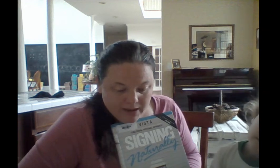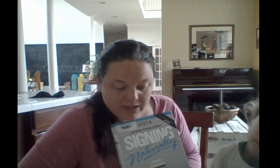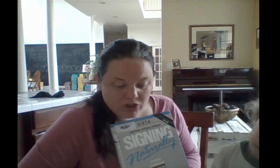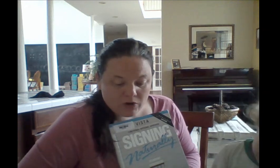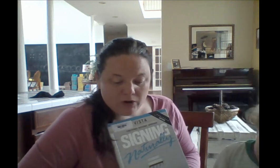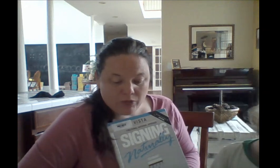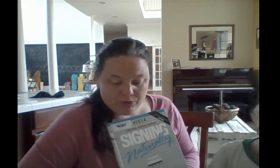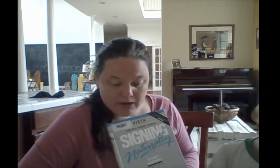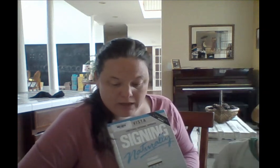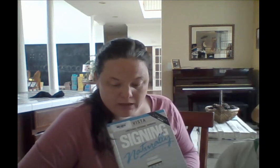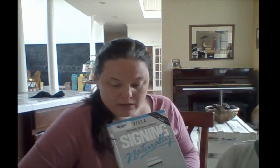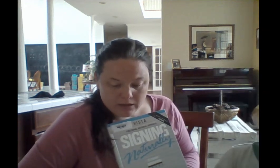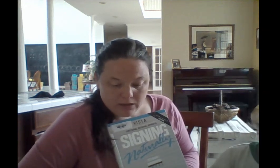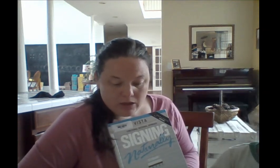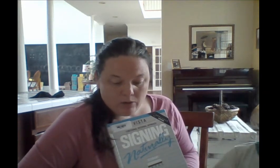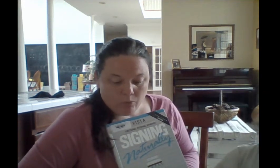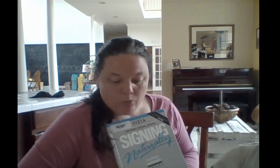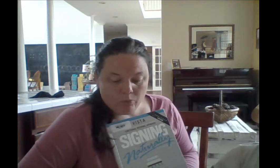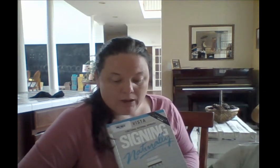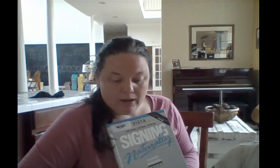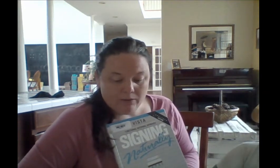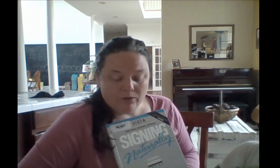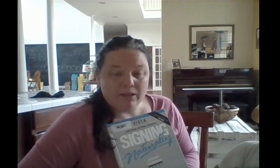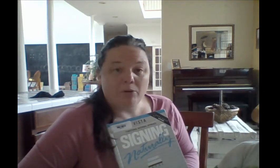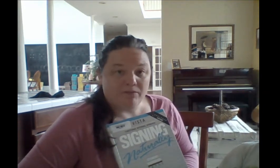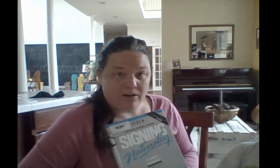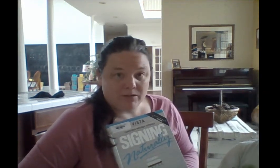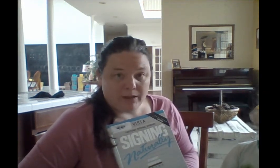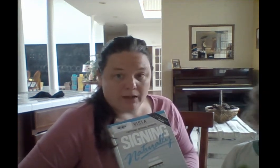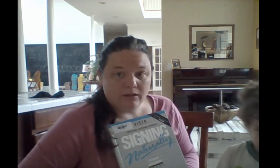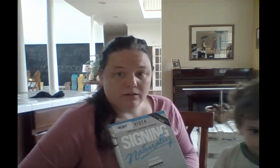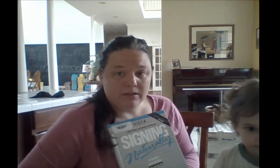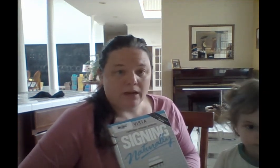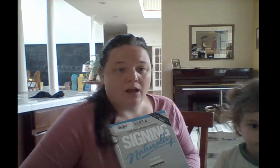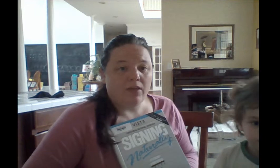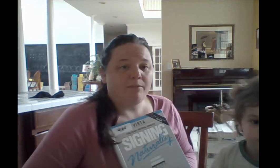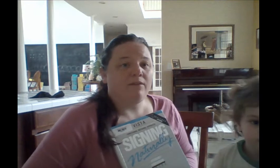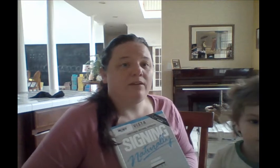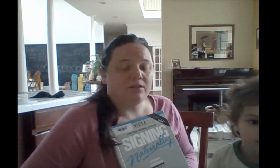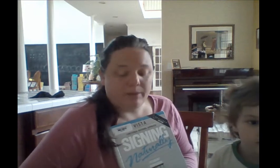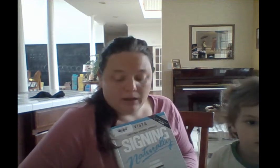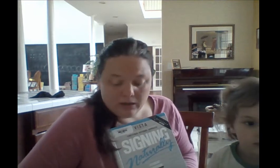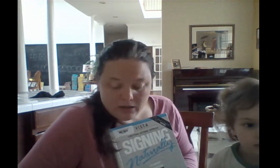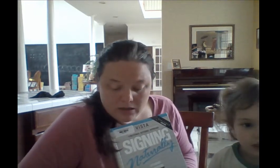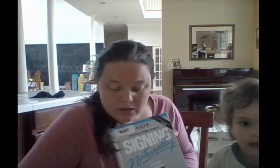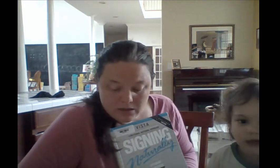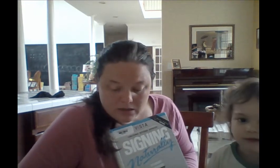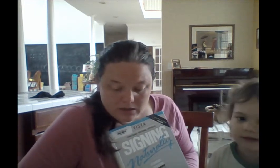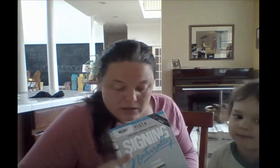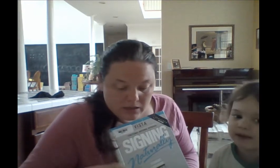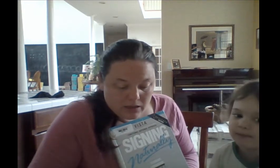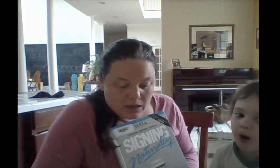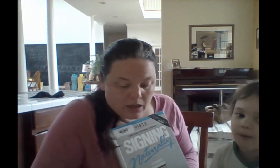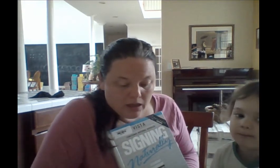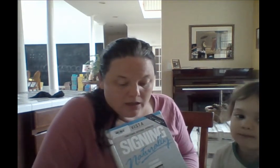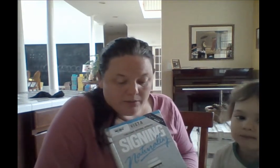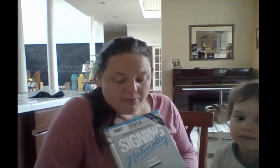Page 33, when we talk about finger spelling, study all that about finger spelling. Can't see me, Mom.